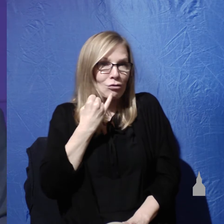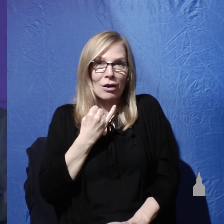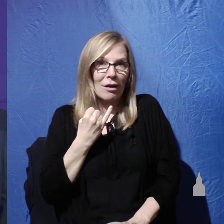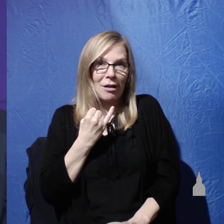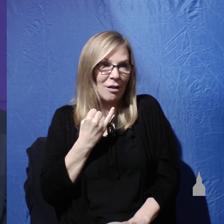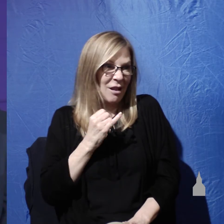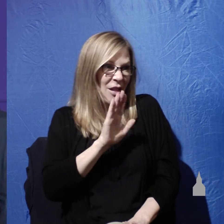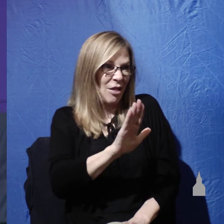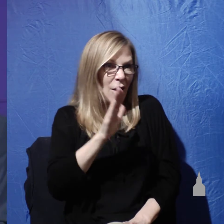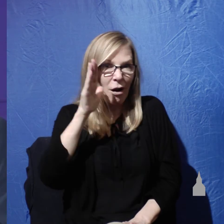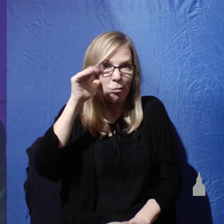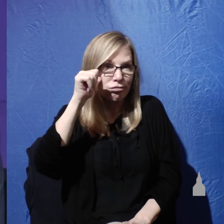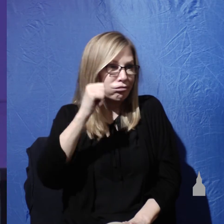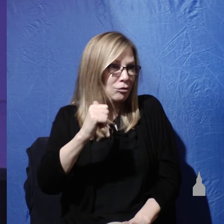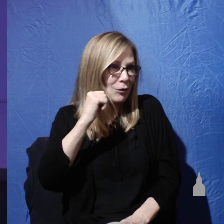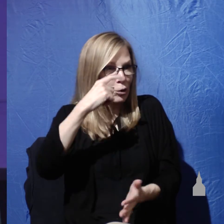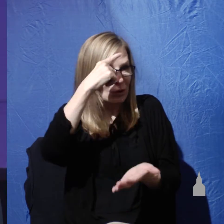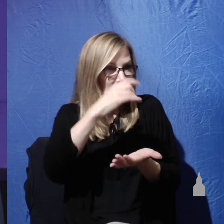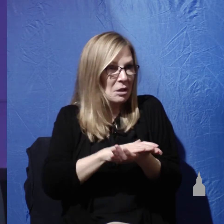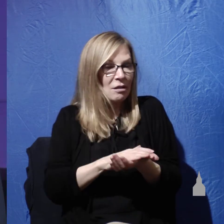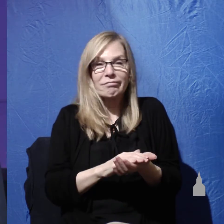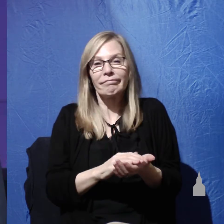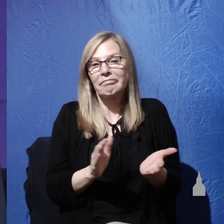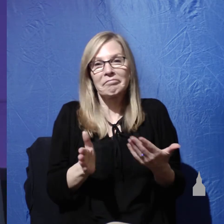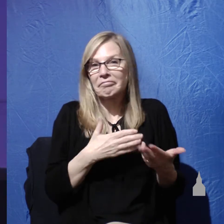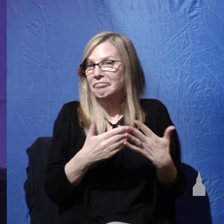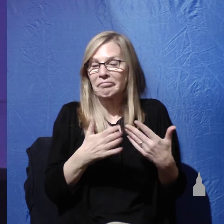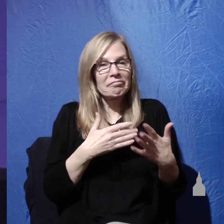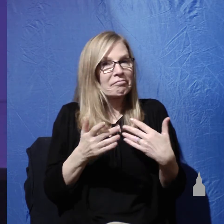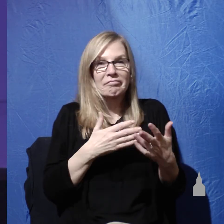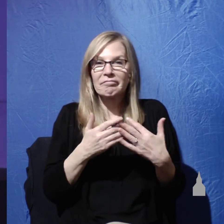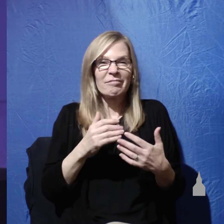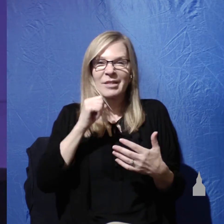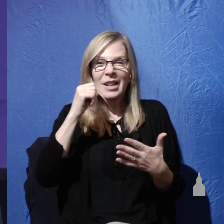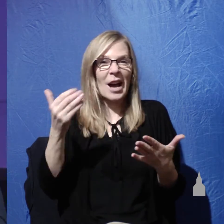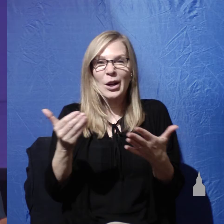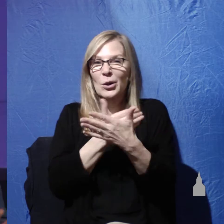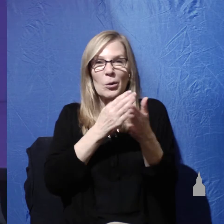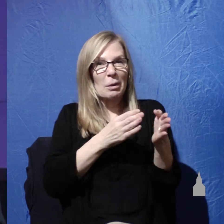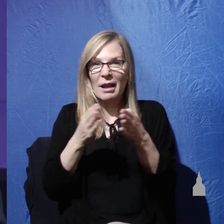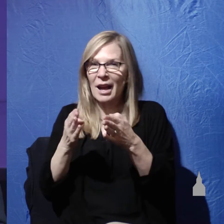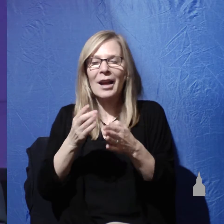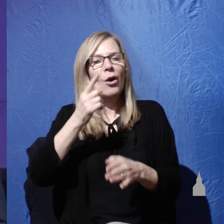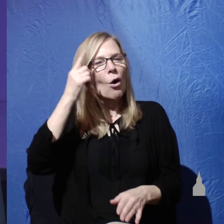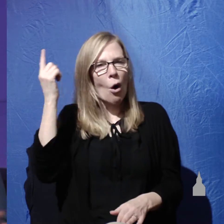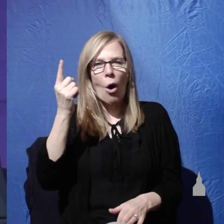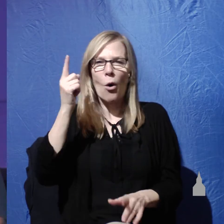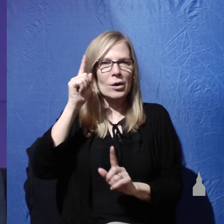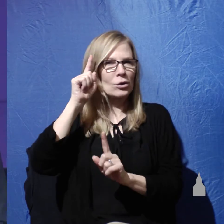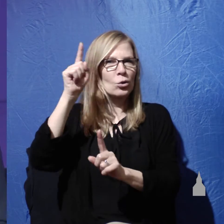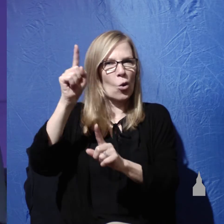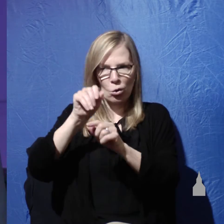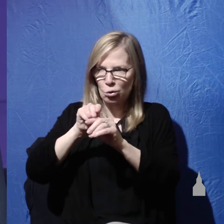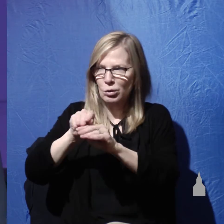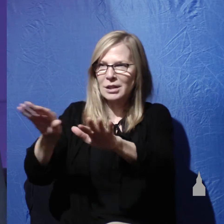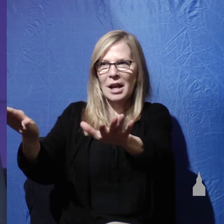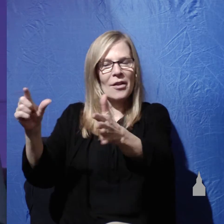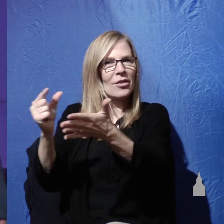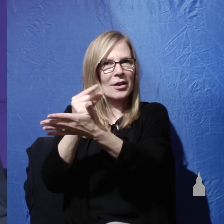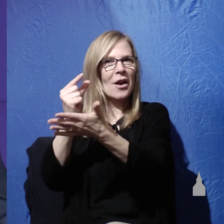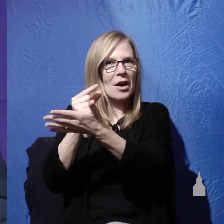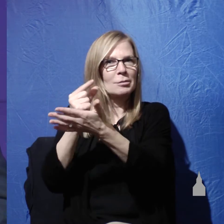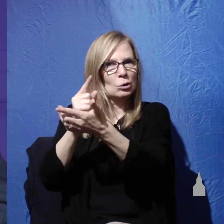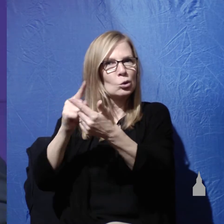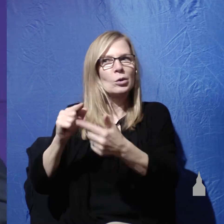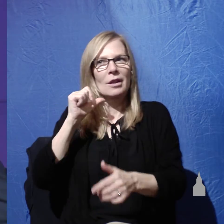has always been, it's not new, it's always been to send the gospel to the Gentiles, meaning non-Jews of the world,